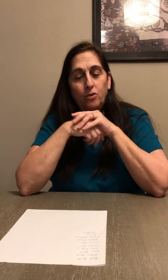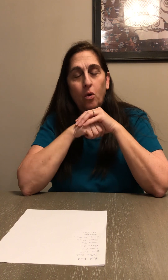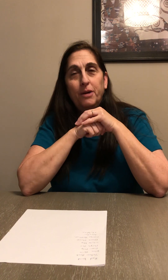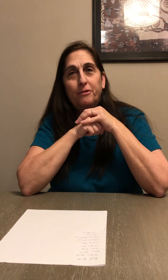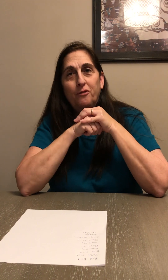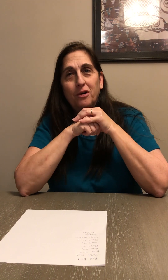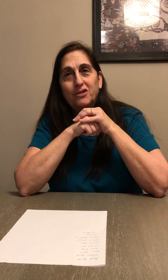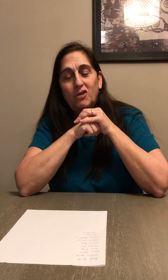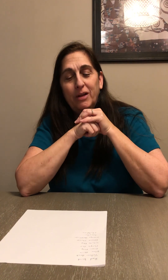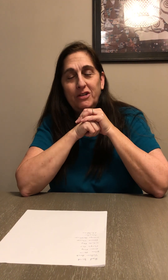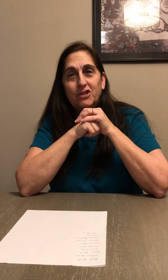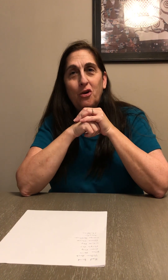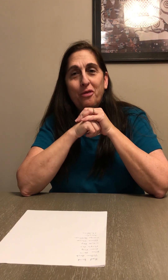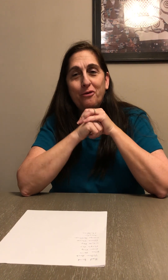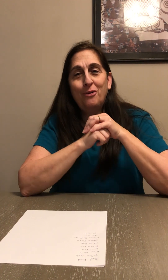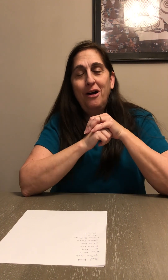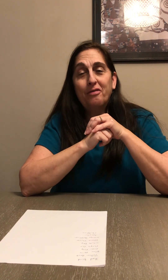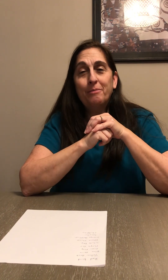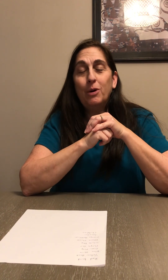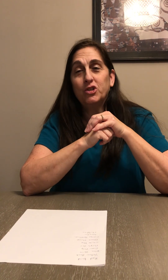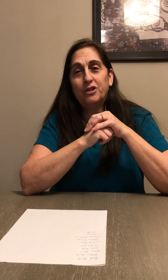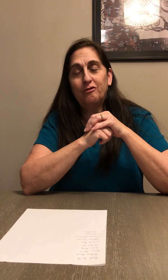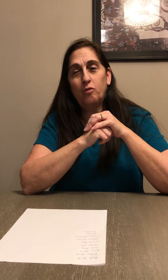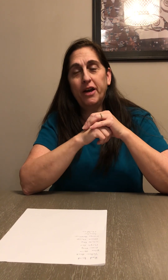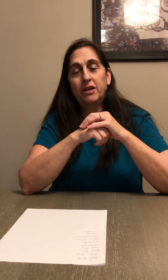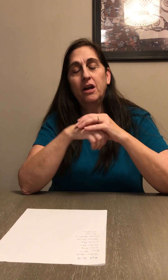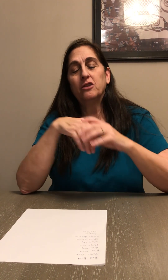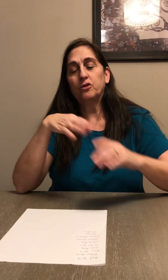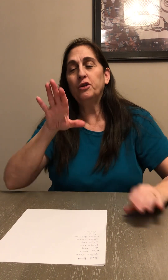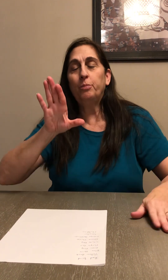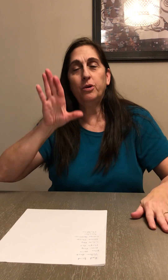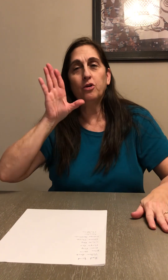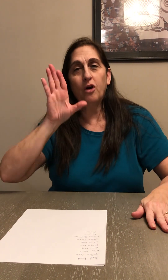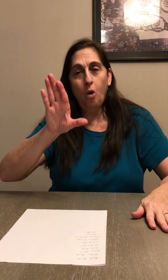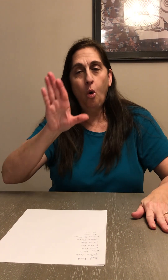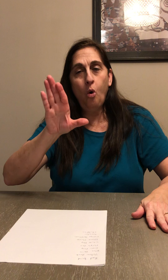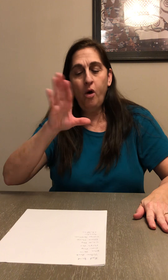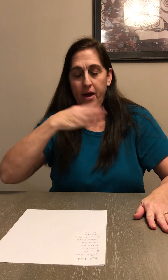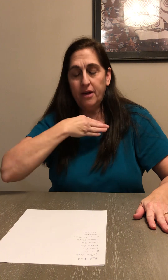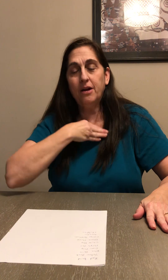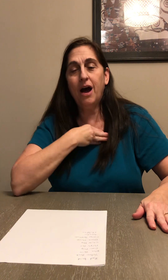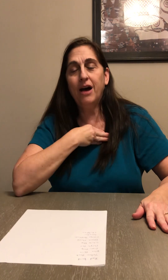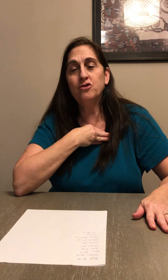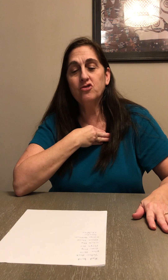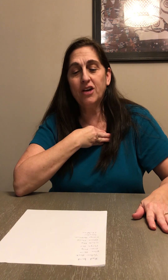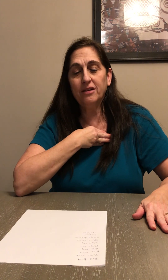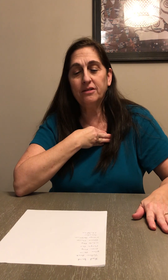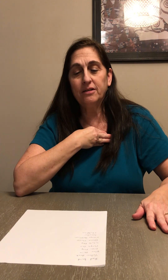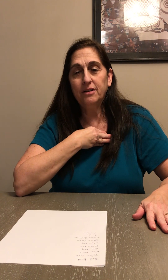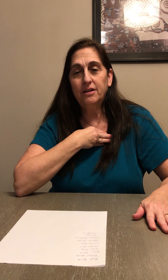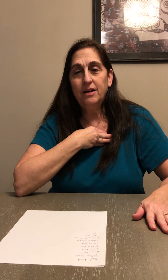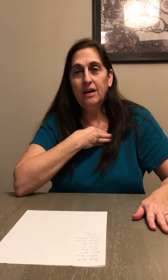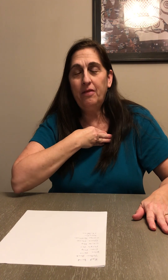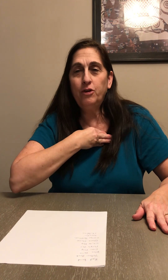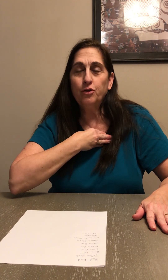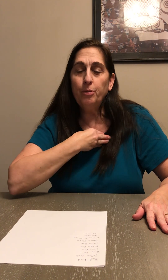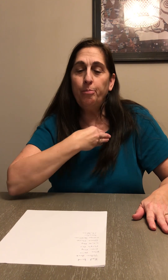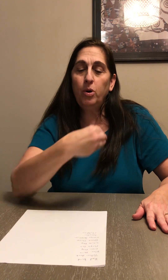white before, so let me just go through the motion of white. So you're going to put your whole hand on your chest, and then you're going to pull it